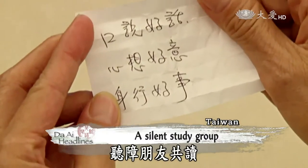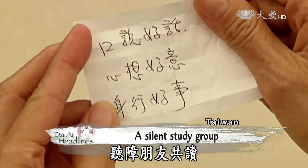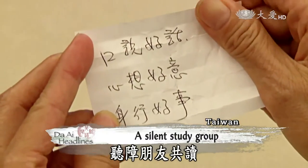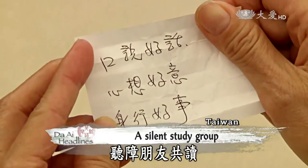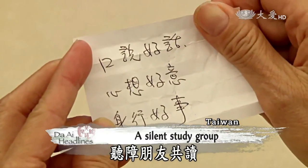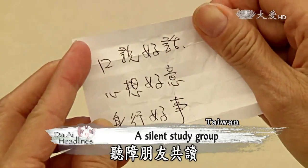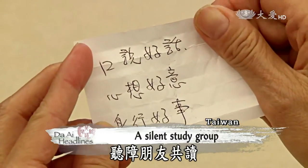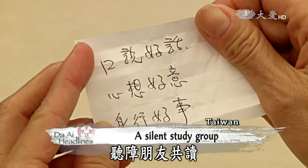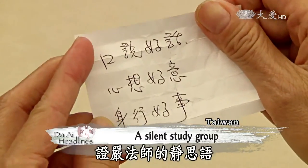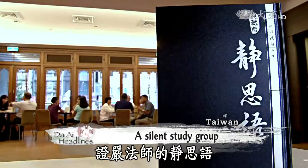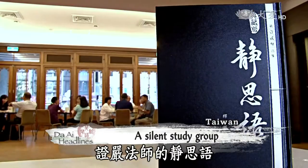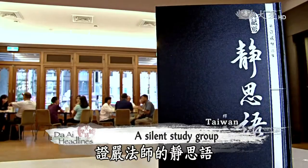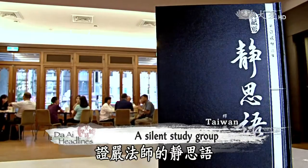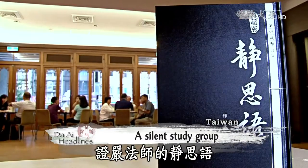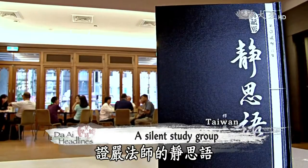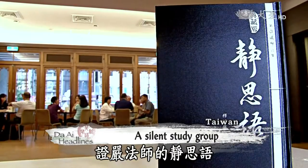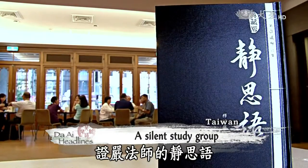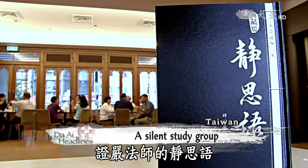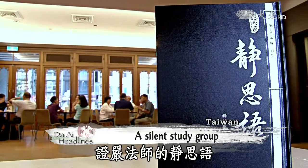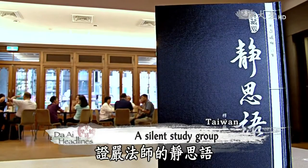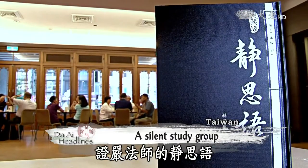are studying Master Cheng Yen's Tingsi aphorisms.